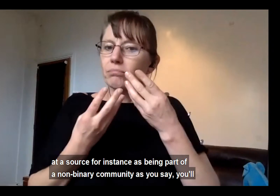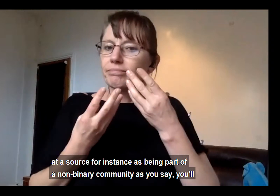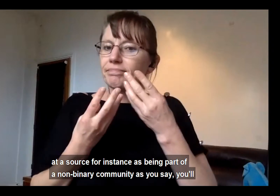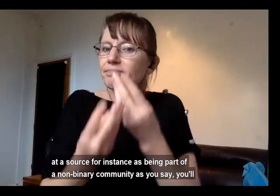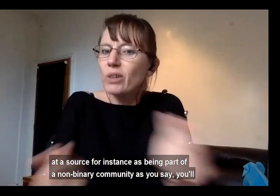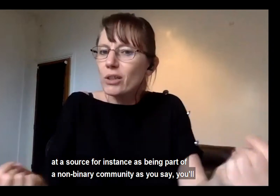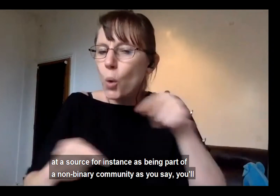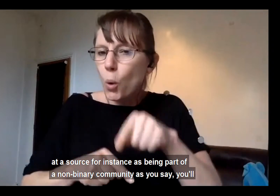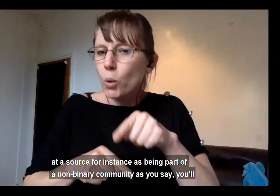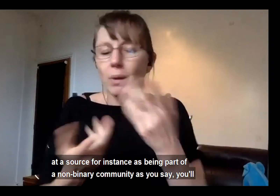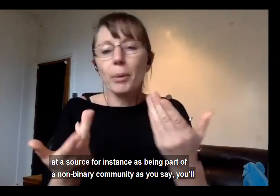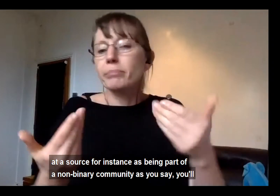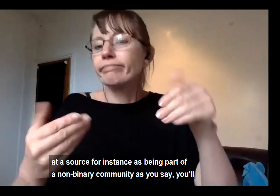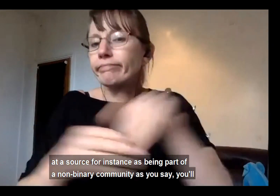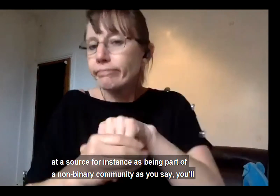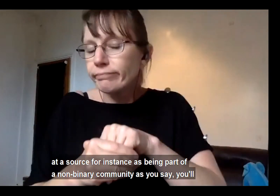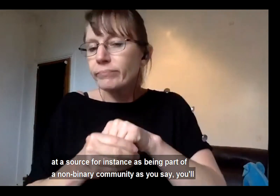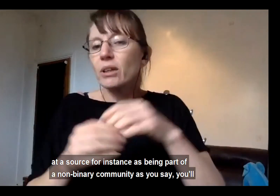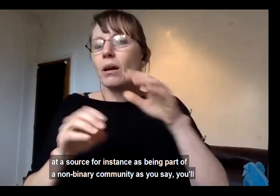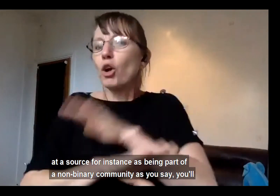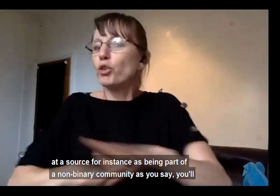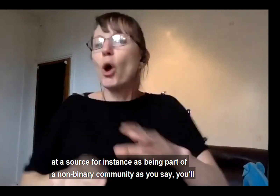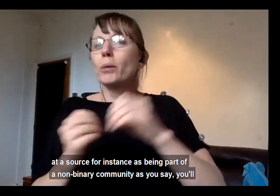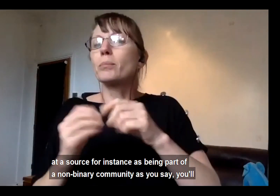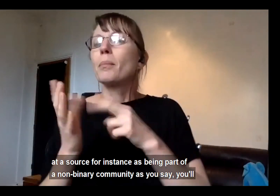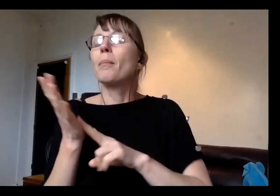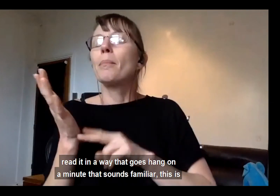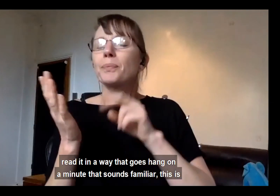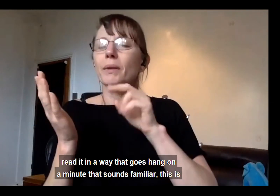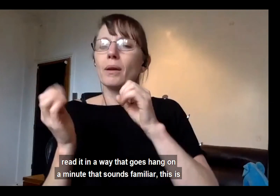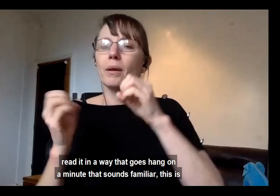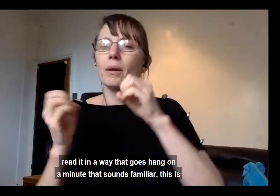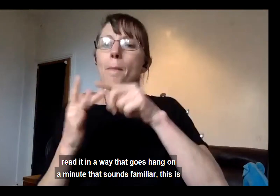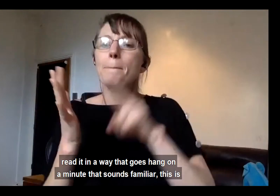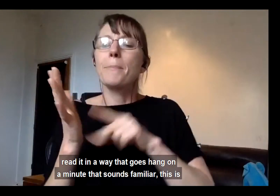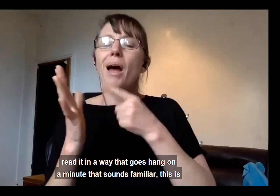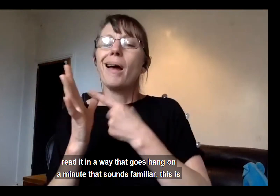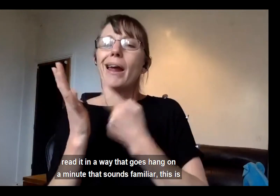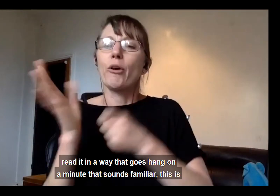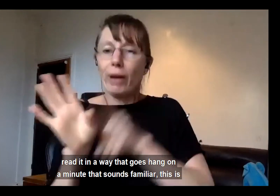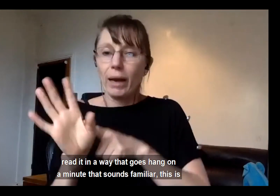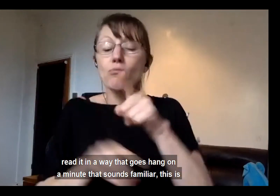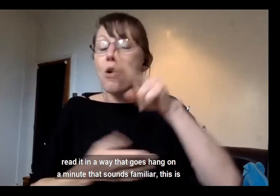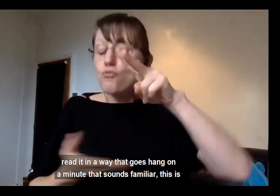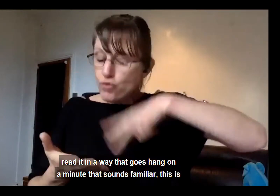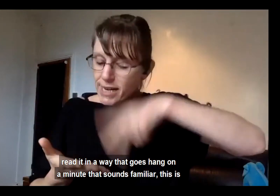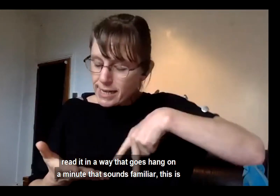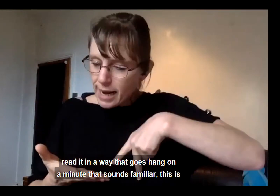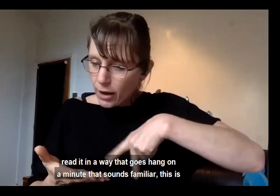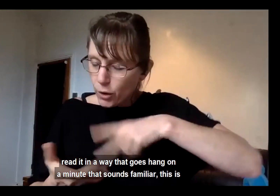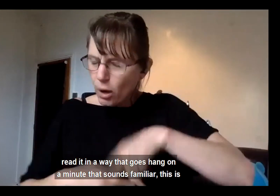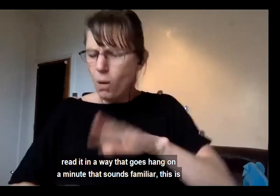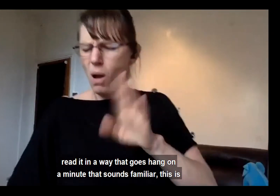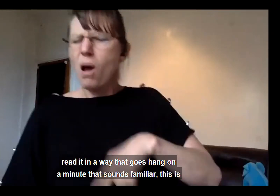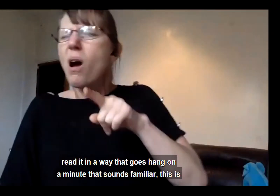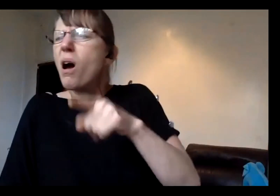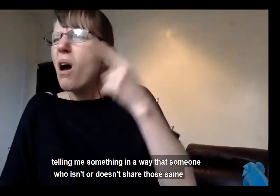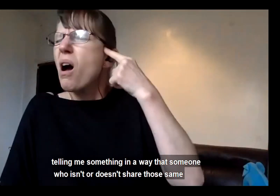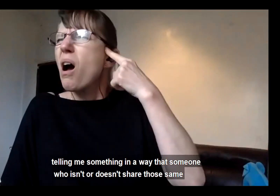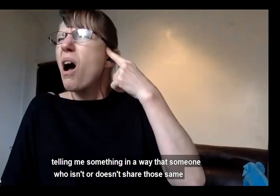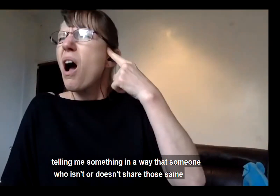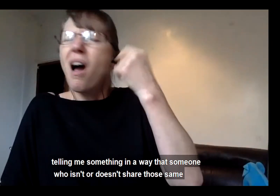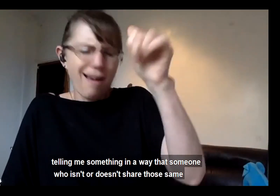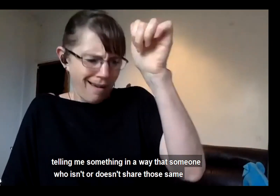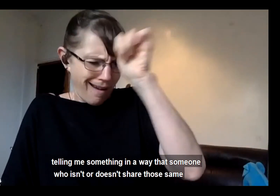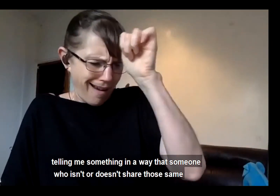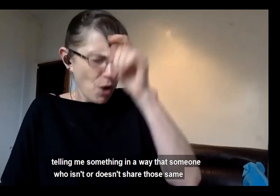being part of a non-binary community, as you say, you'll read it in a way that goes, hang on a minute, that sounds familiar.